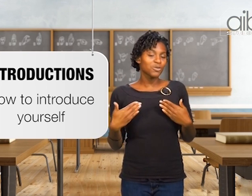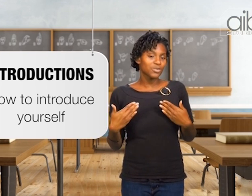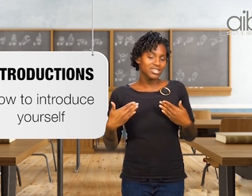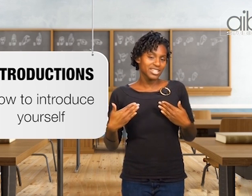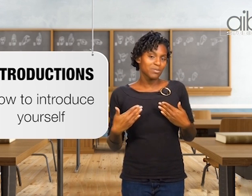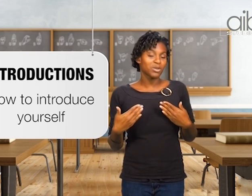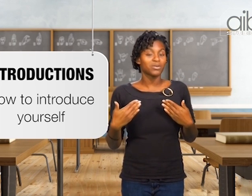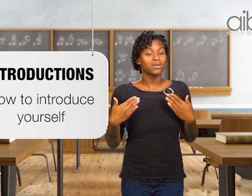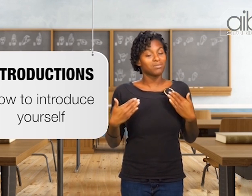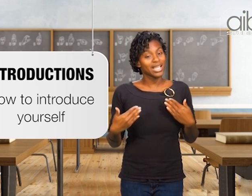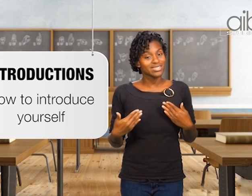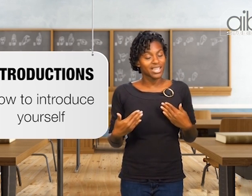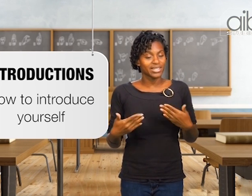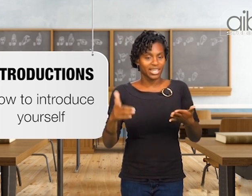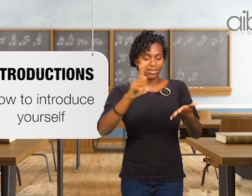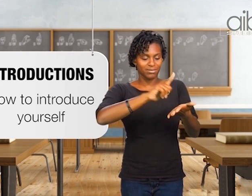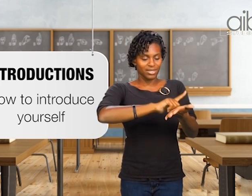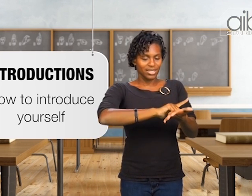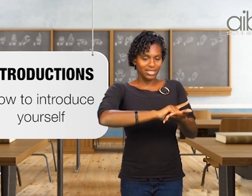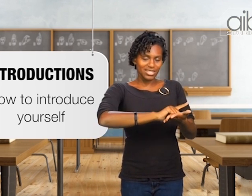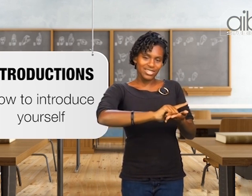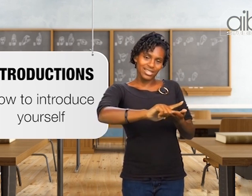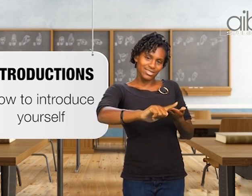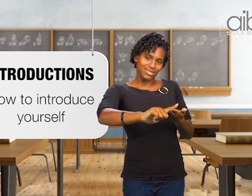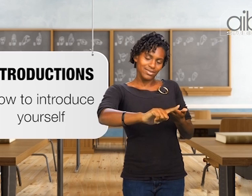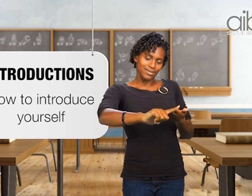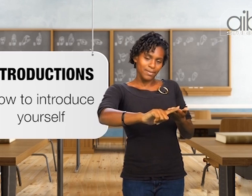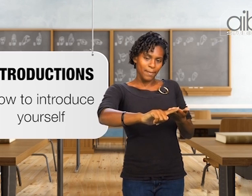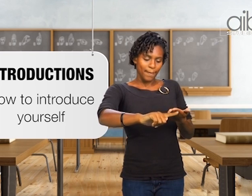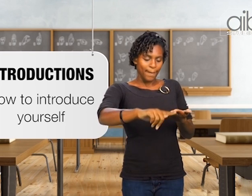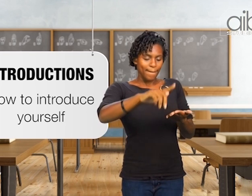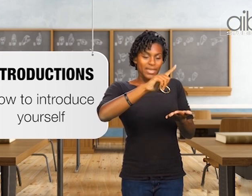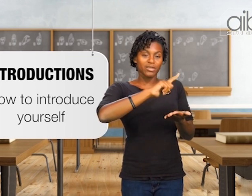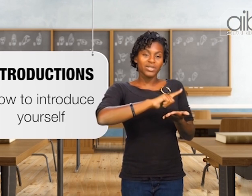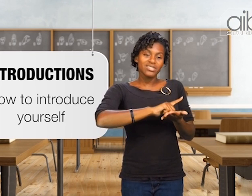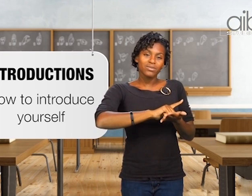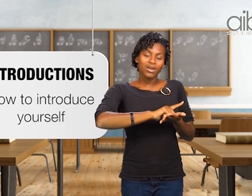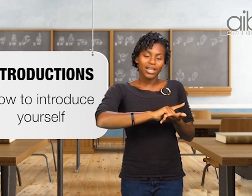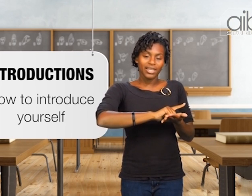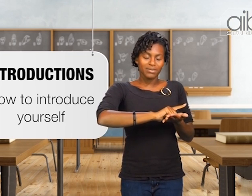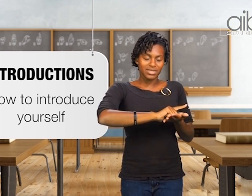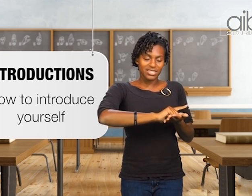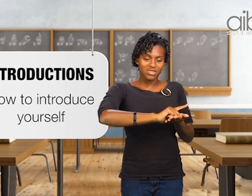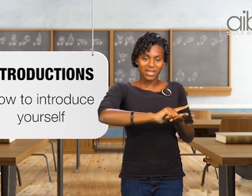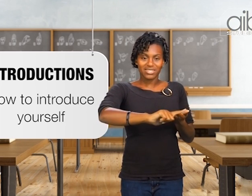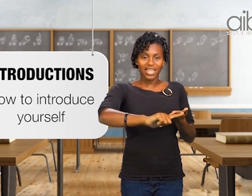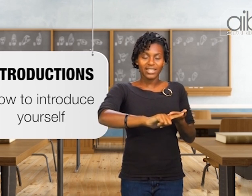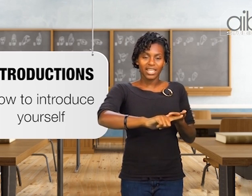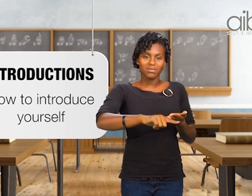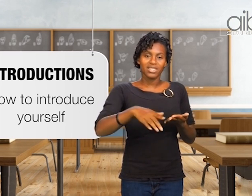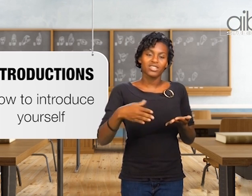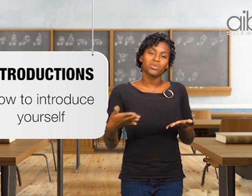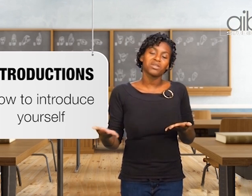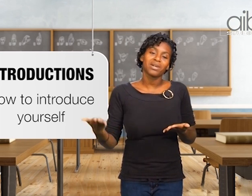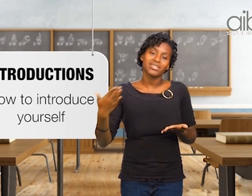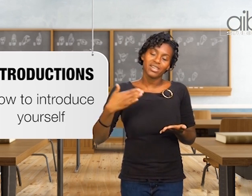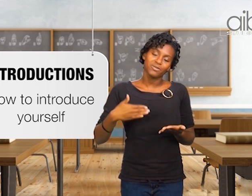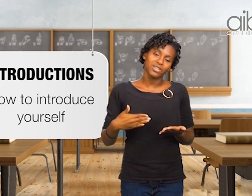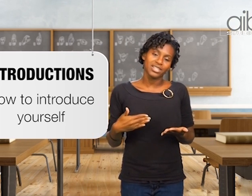for example, my sign name is this. And the reason why this is my sign name, because one of my deaf friends